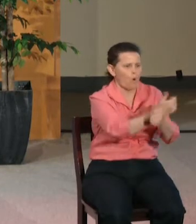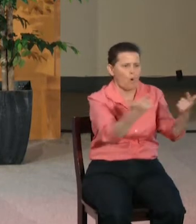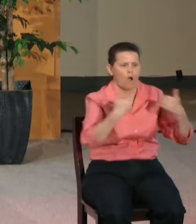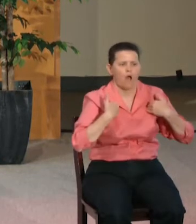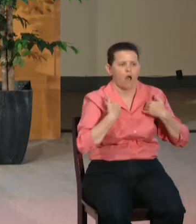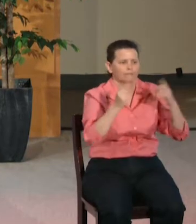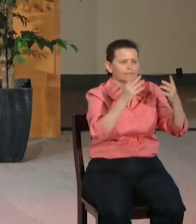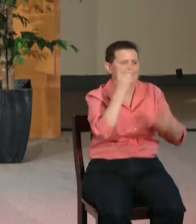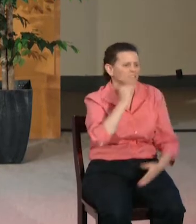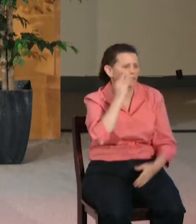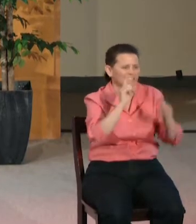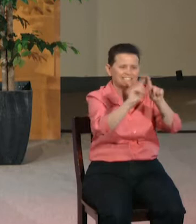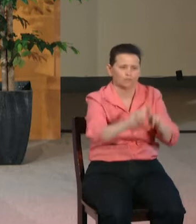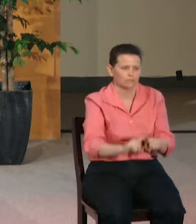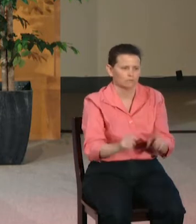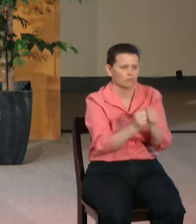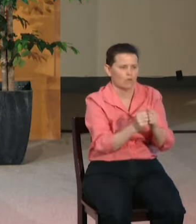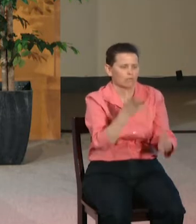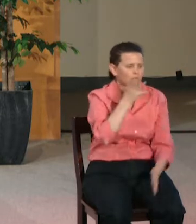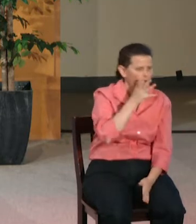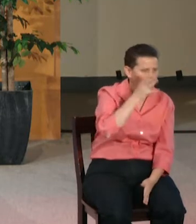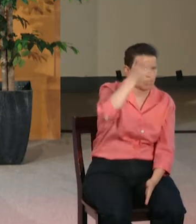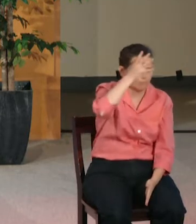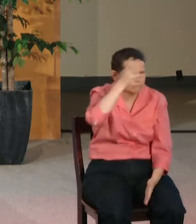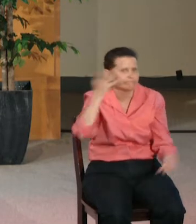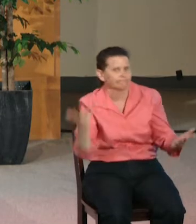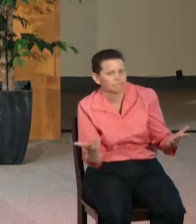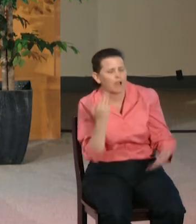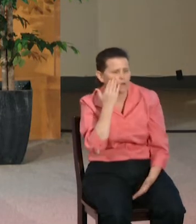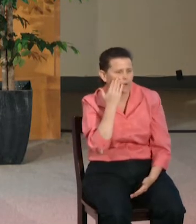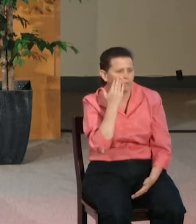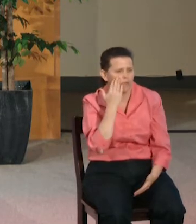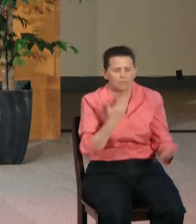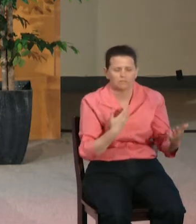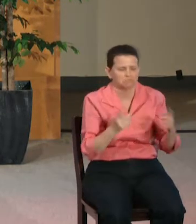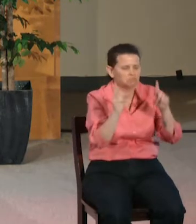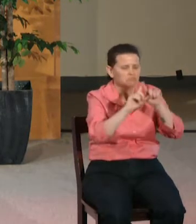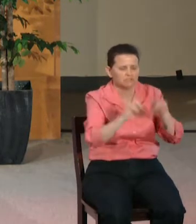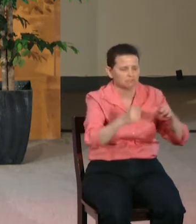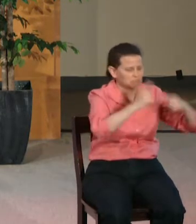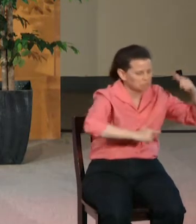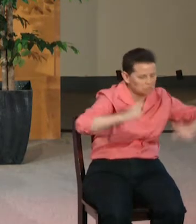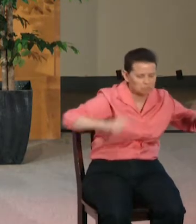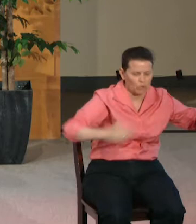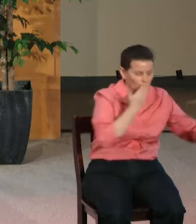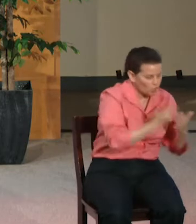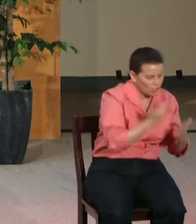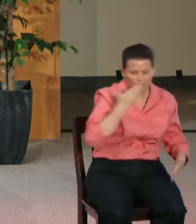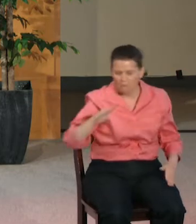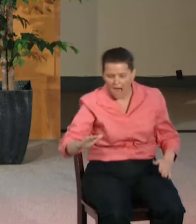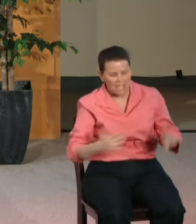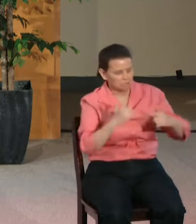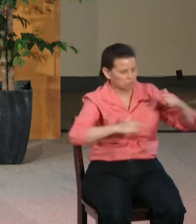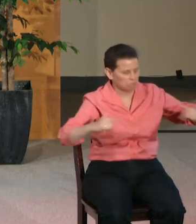bad, some indifferent, right? It runs the range of things. And as scripture reminds us from